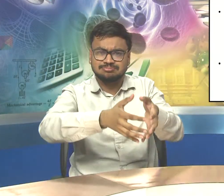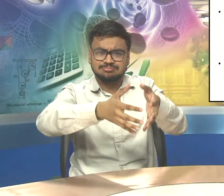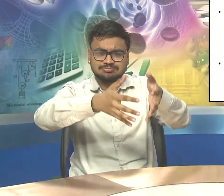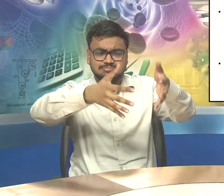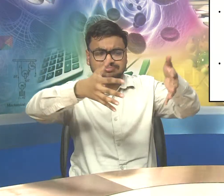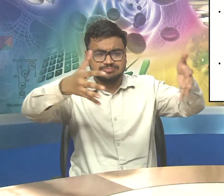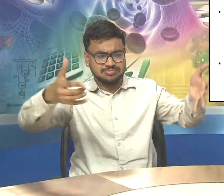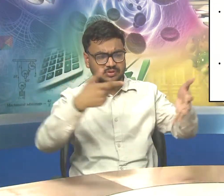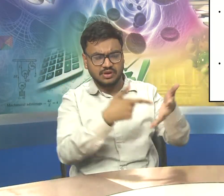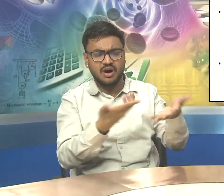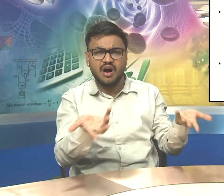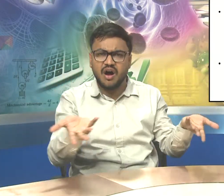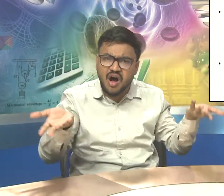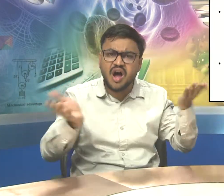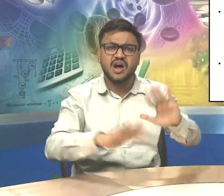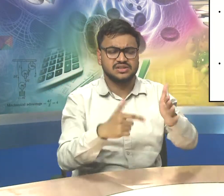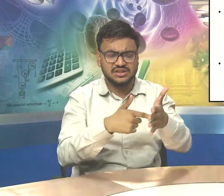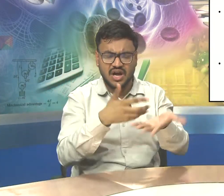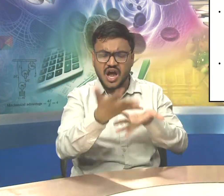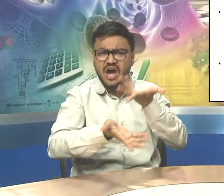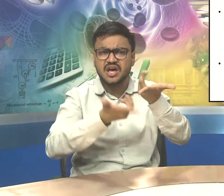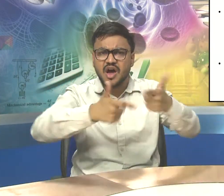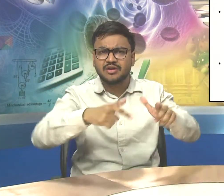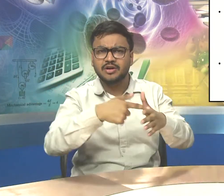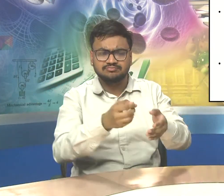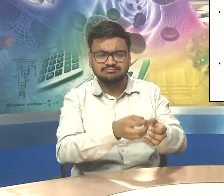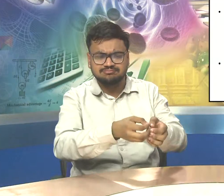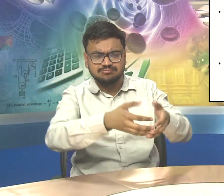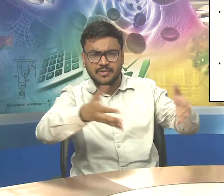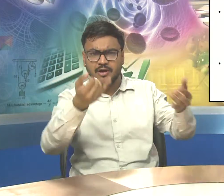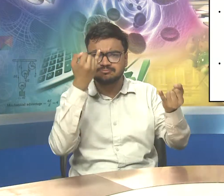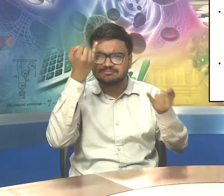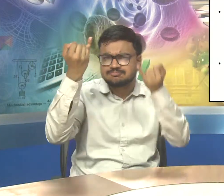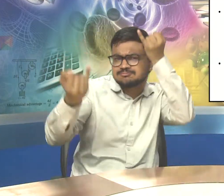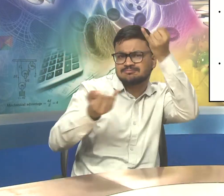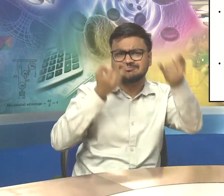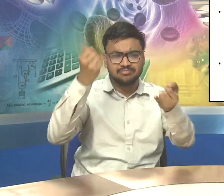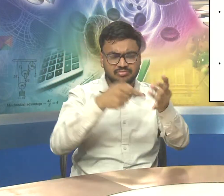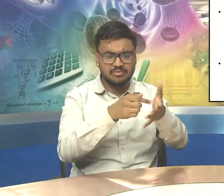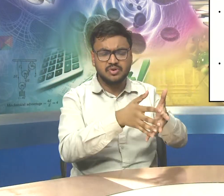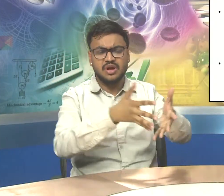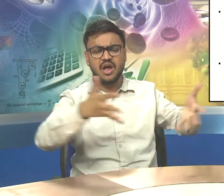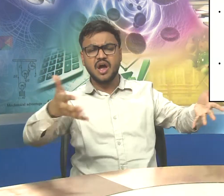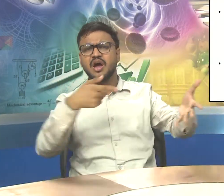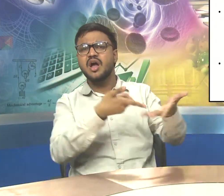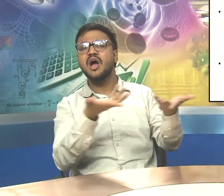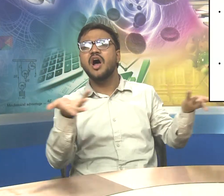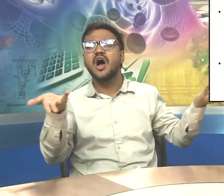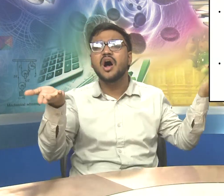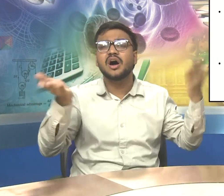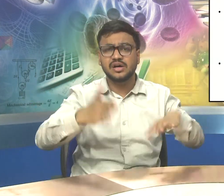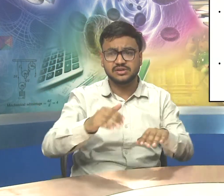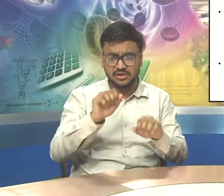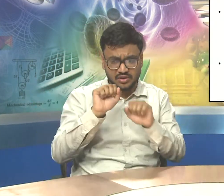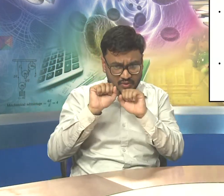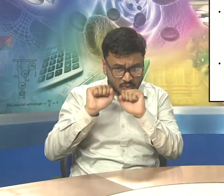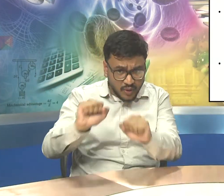First, sign language depends wherever there were deaf people,